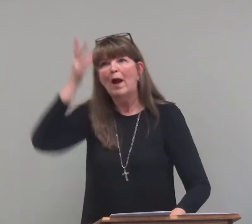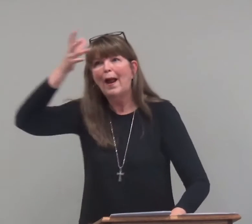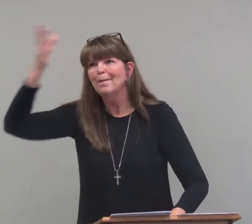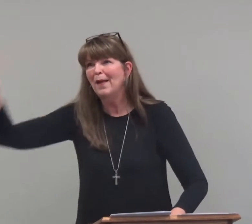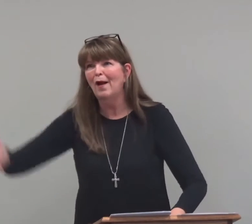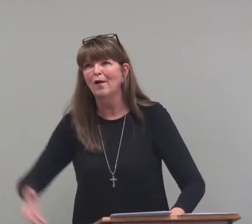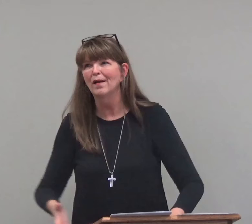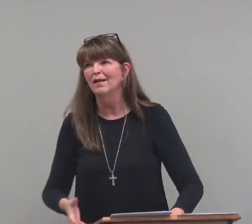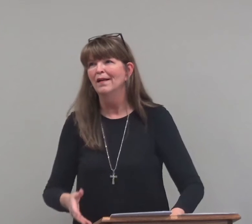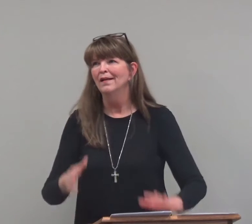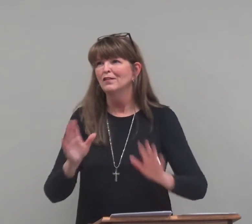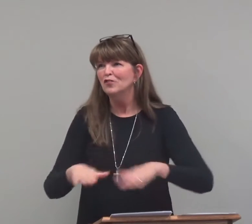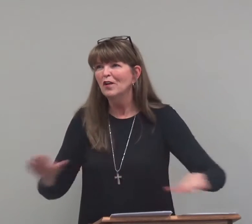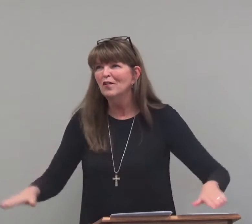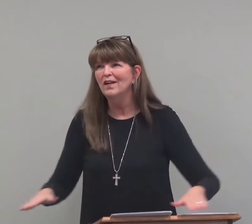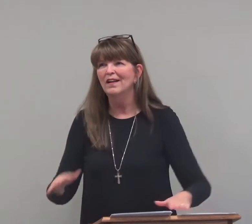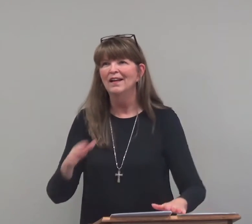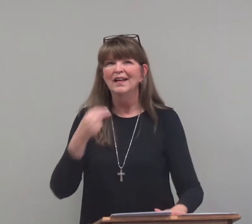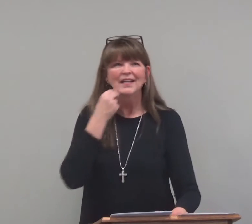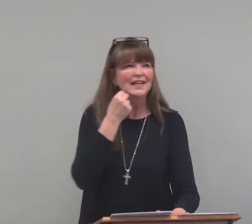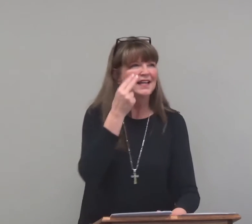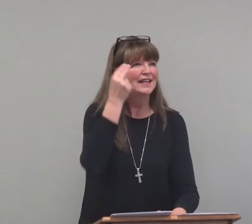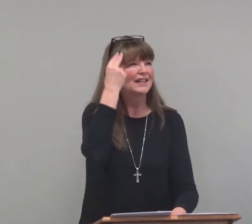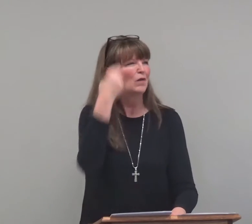don't live in extended families any longer.